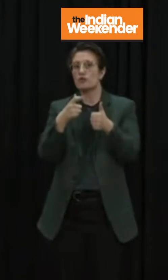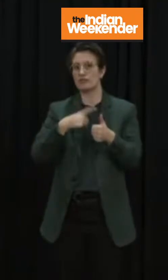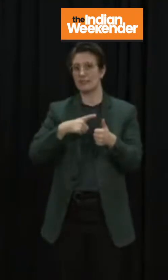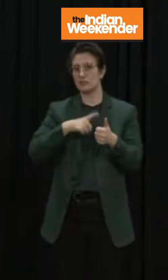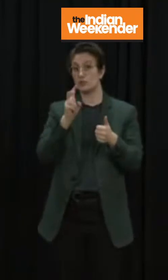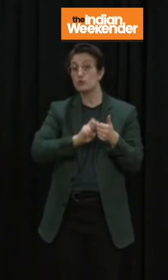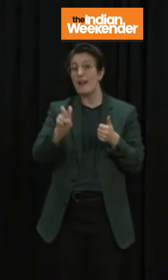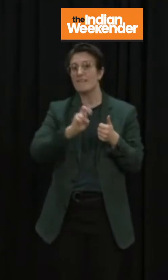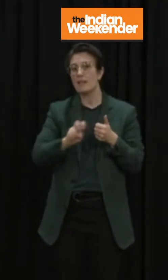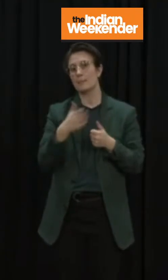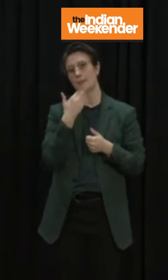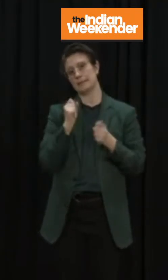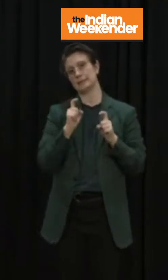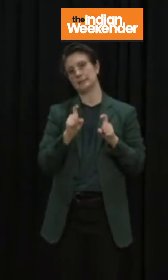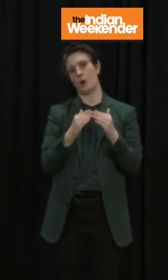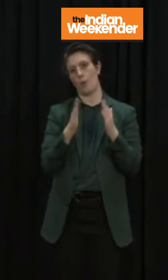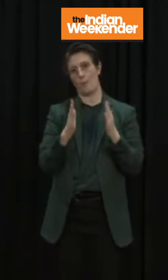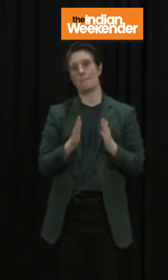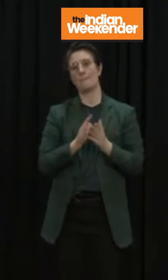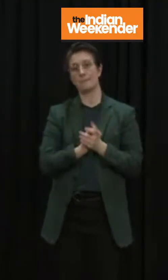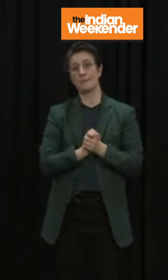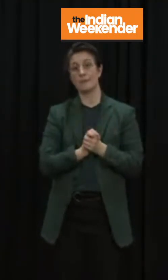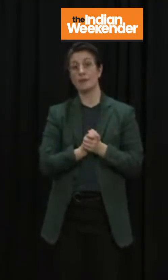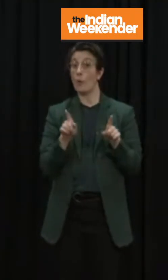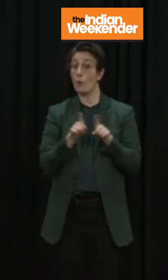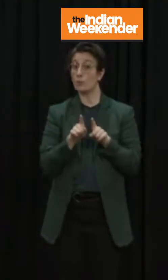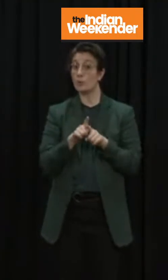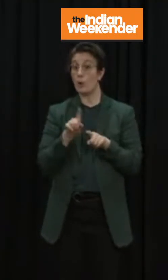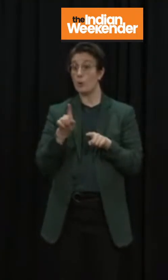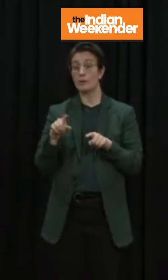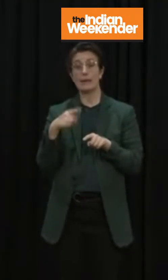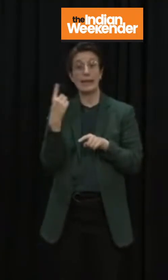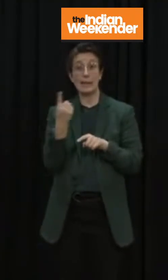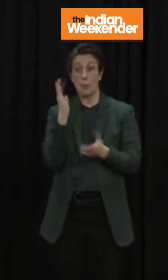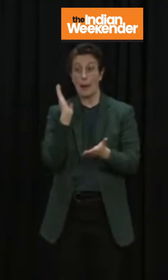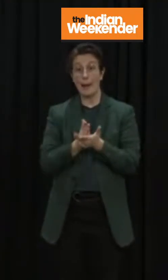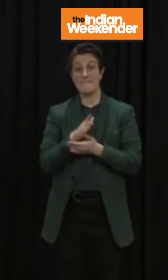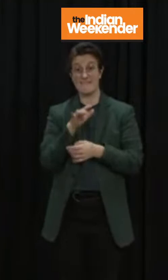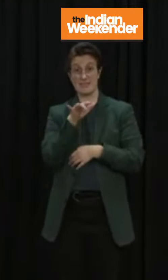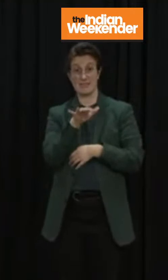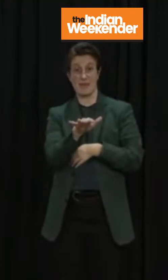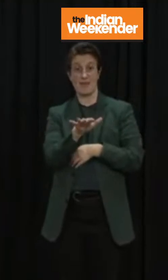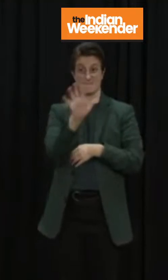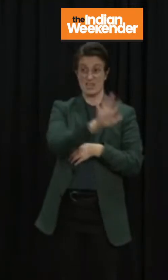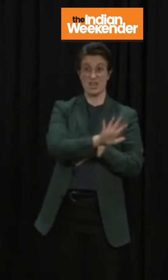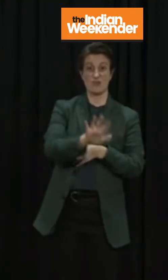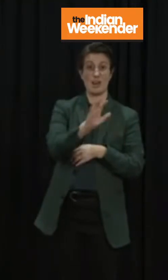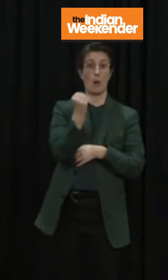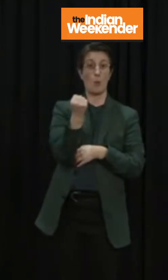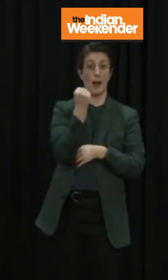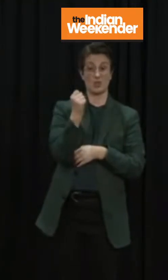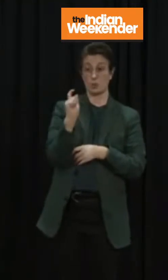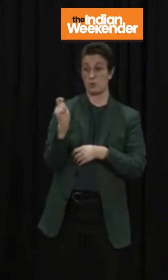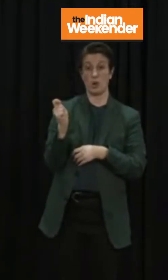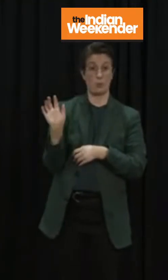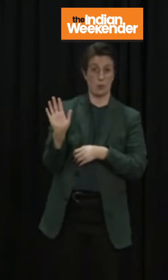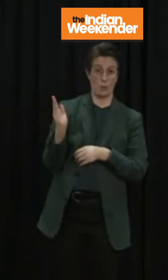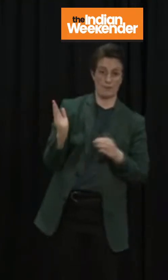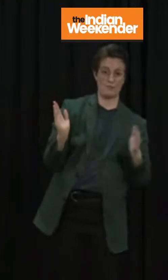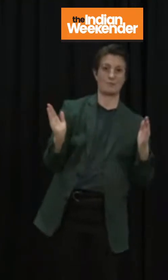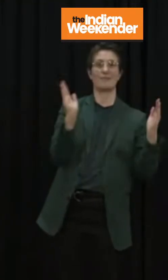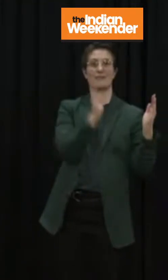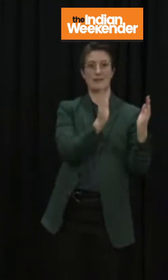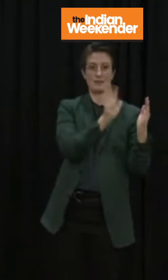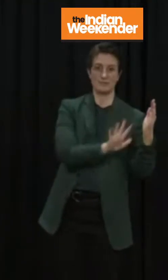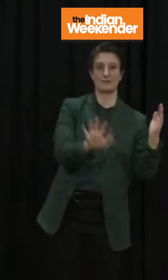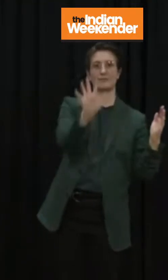need is for people in the area to go out and get tested, though, and to get vaccinated. So there'll be pop-up testing centres at